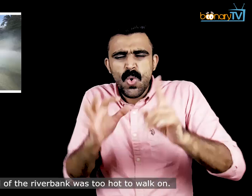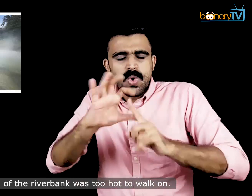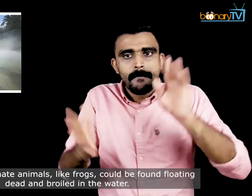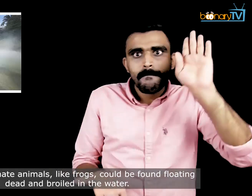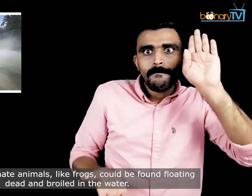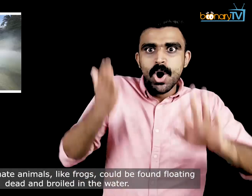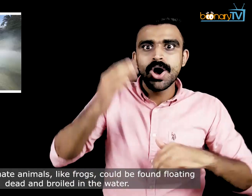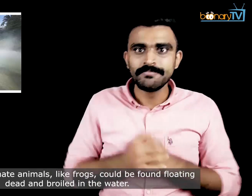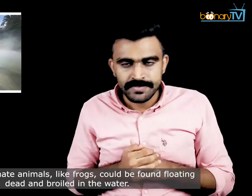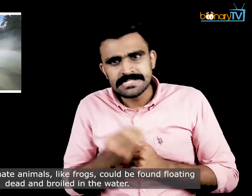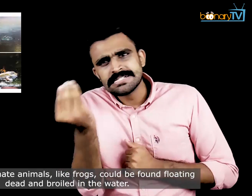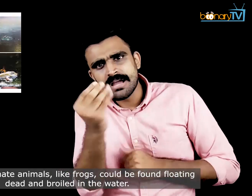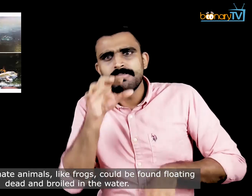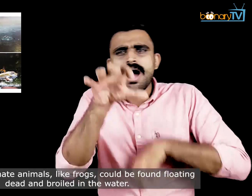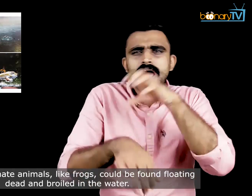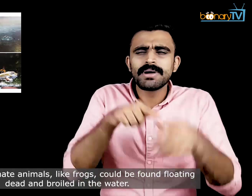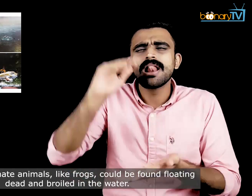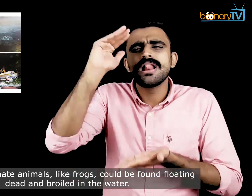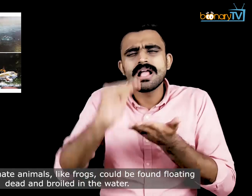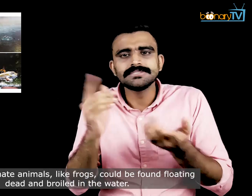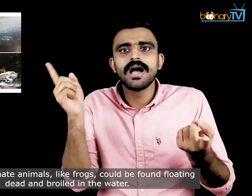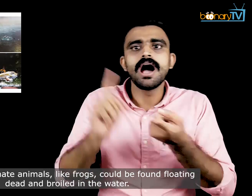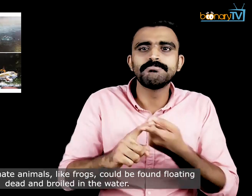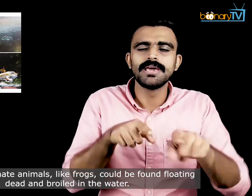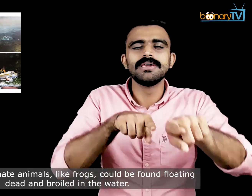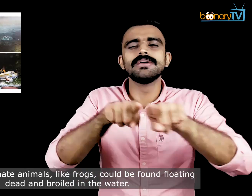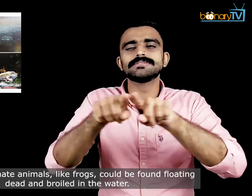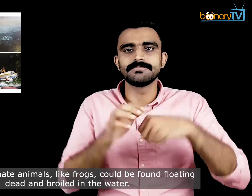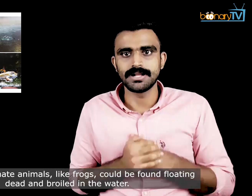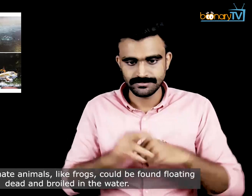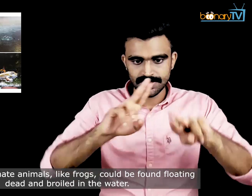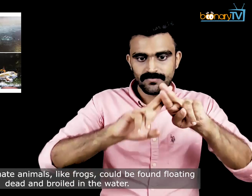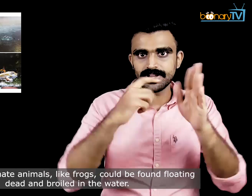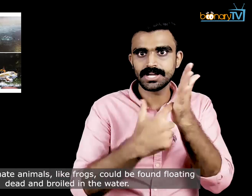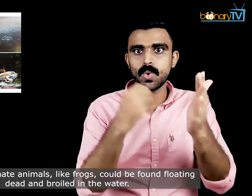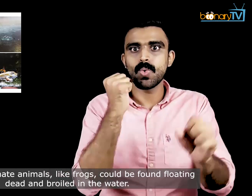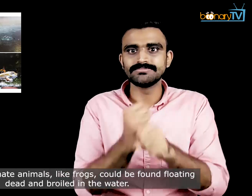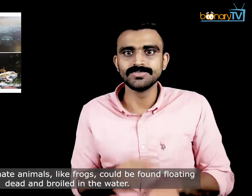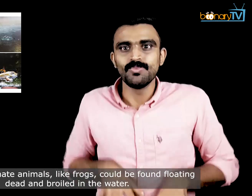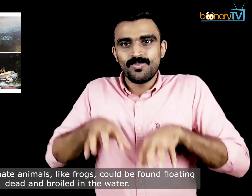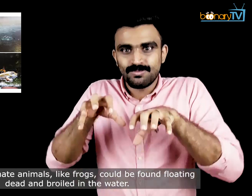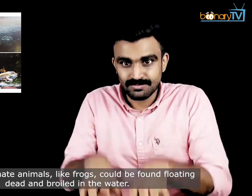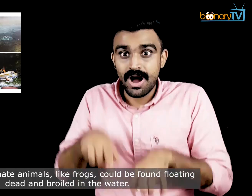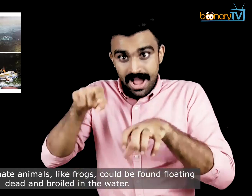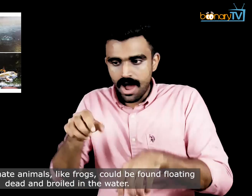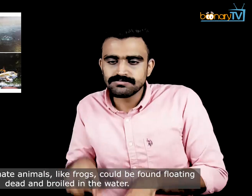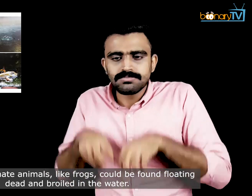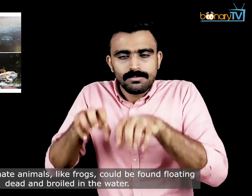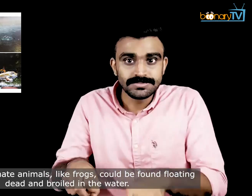Small unfortunate animals like frogs could be found floating dead and broiled in